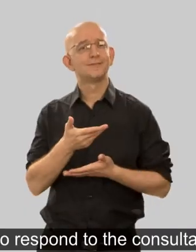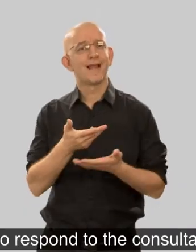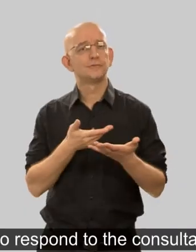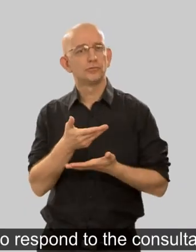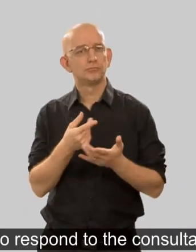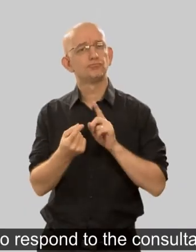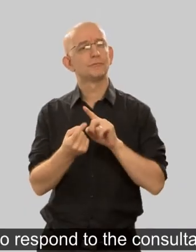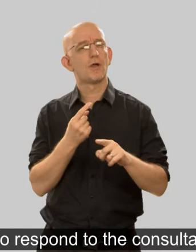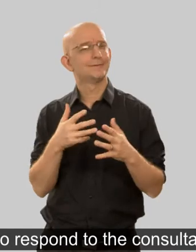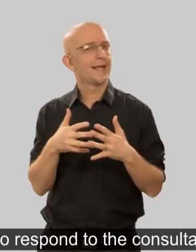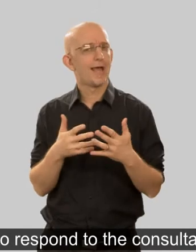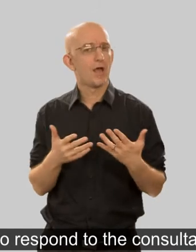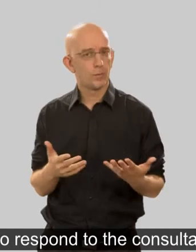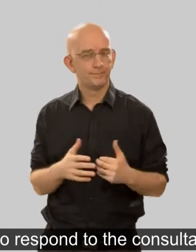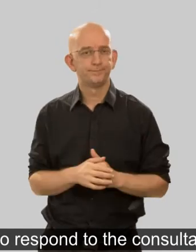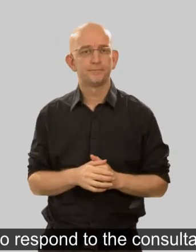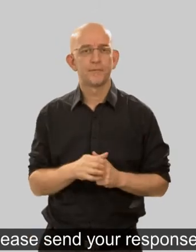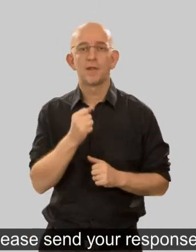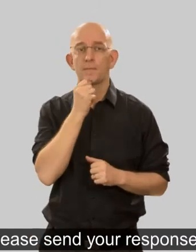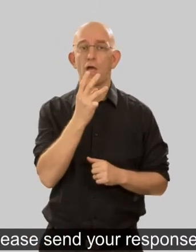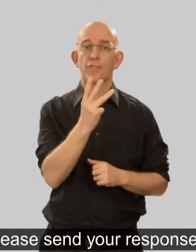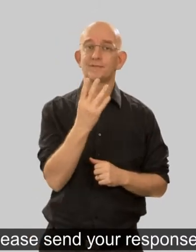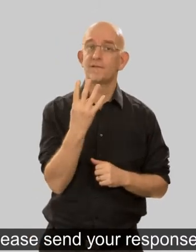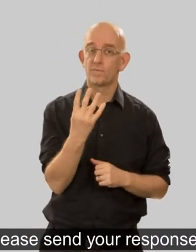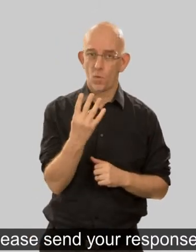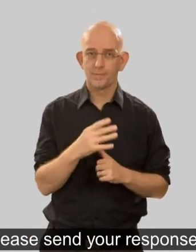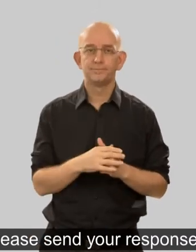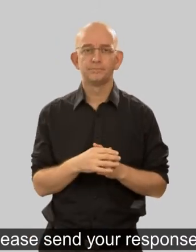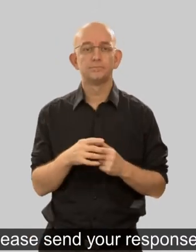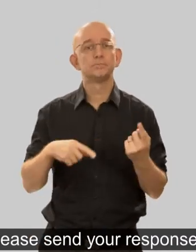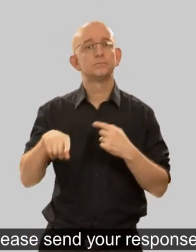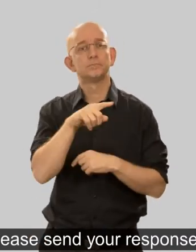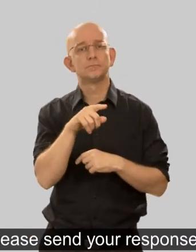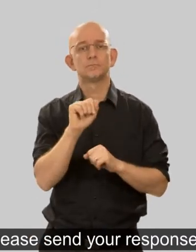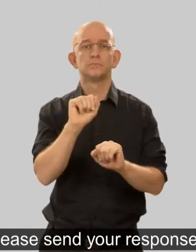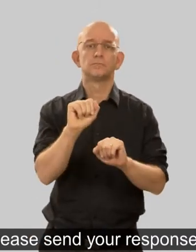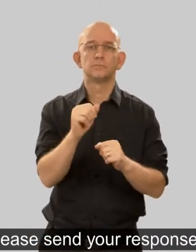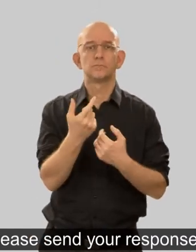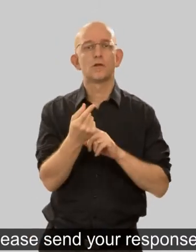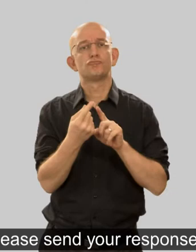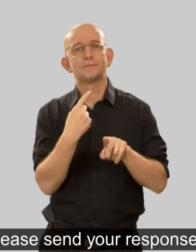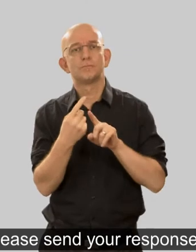How to respond to the consultation. Number 34. Please send your responses to